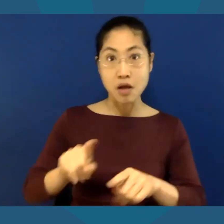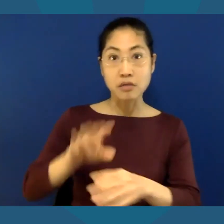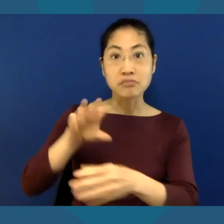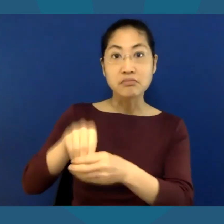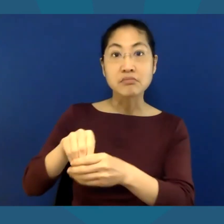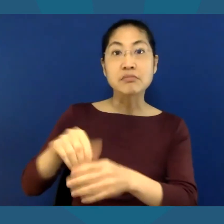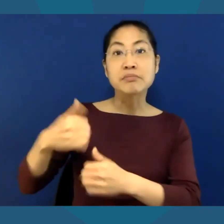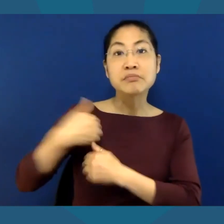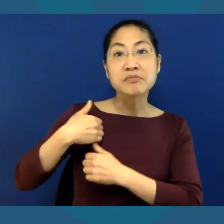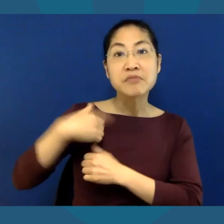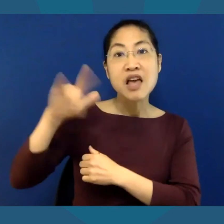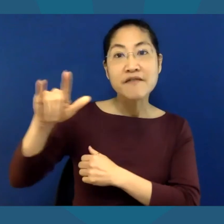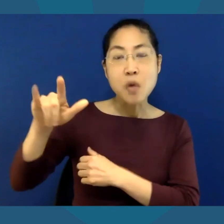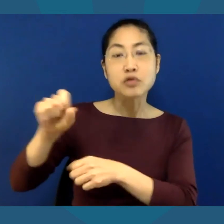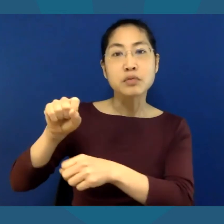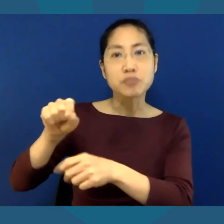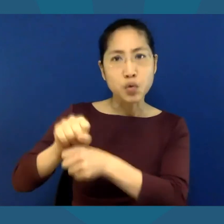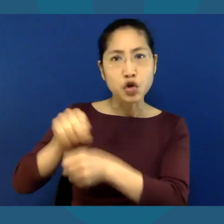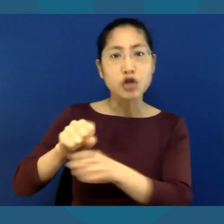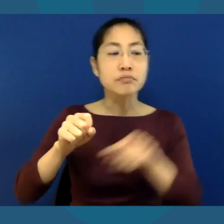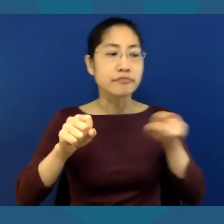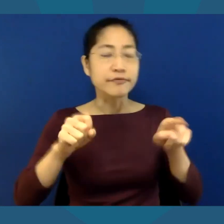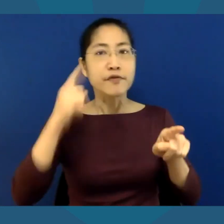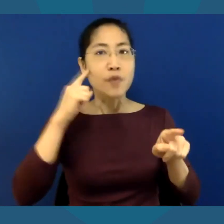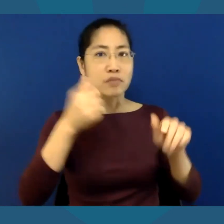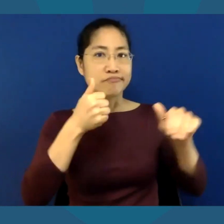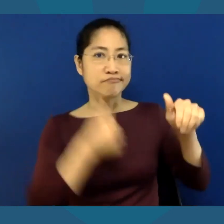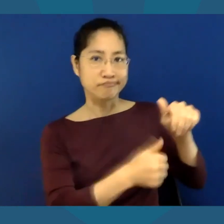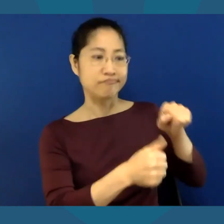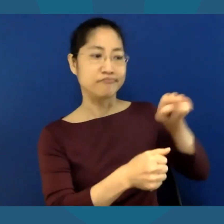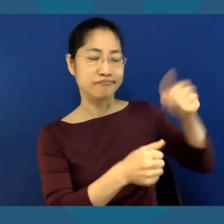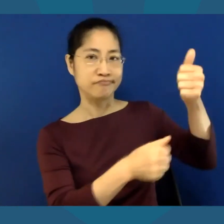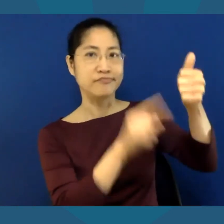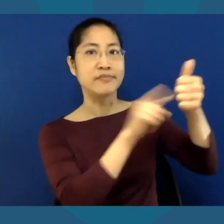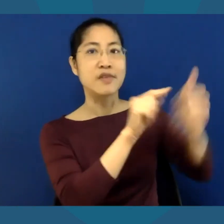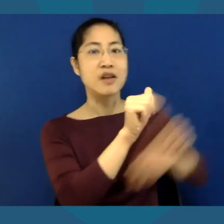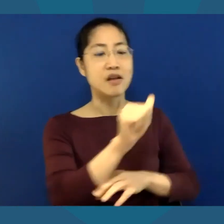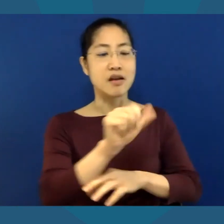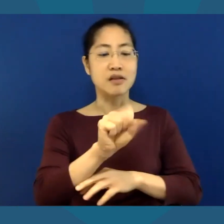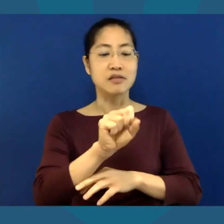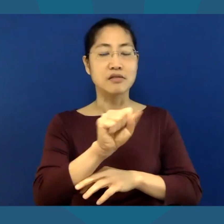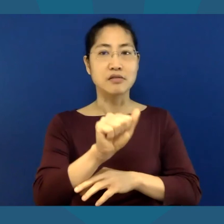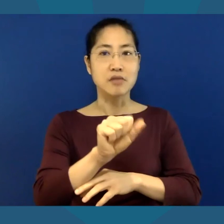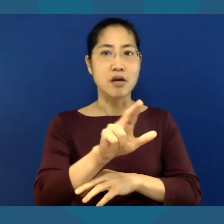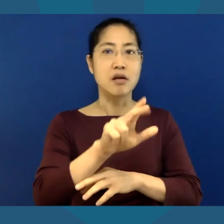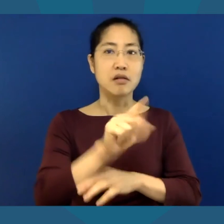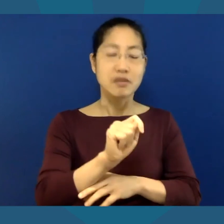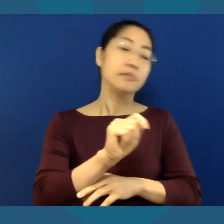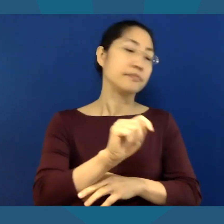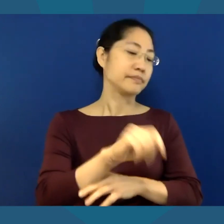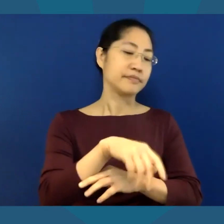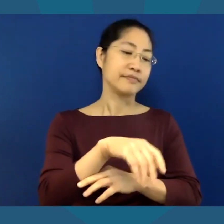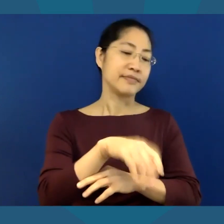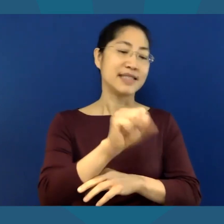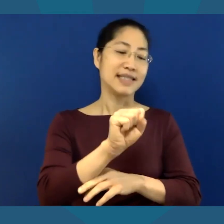He also has more than a decade experience serving as a victim's advocate for